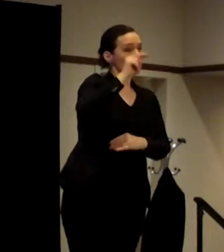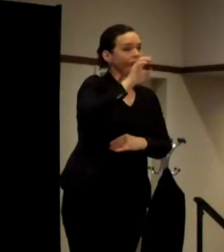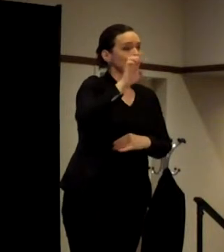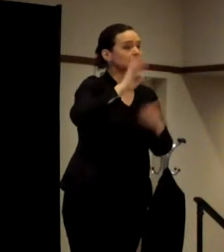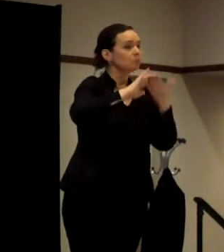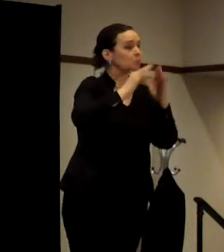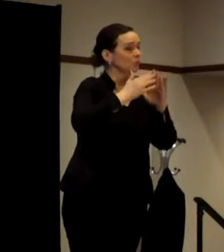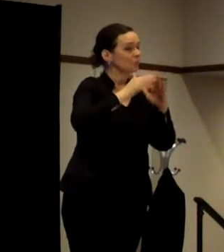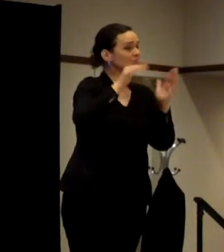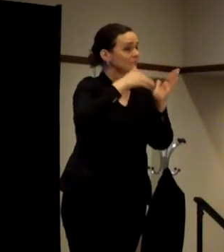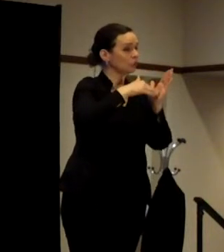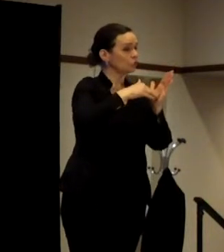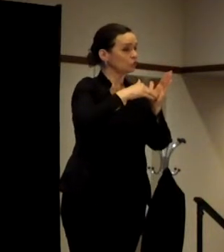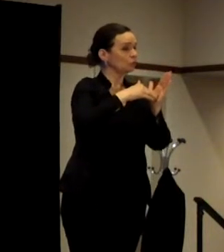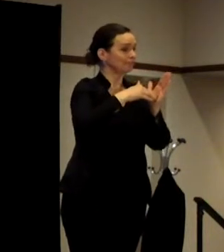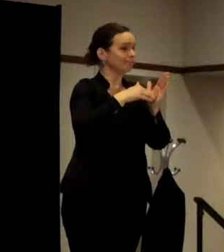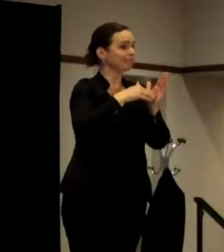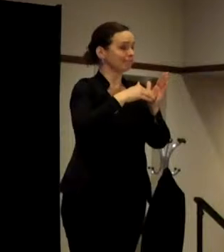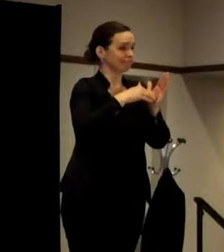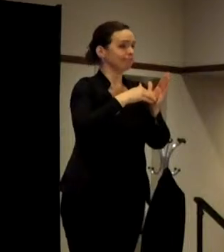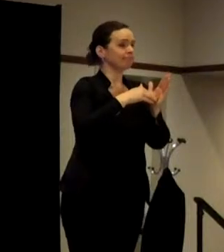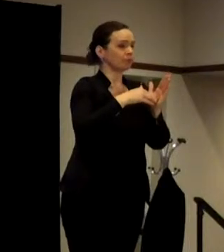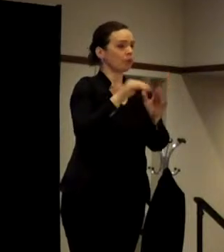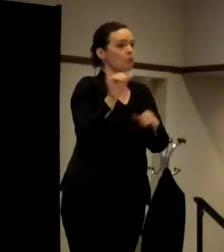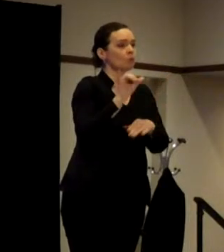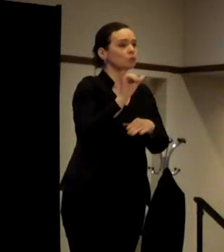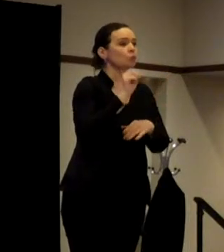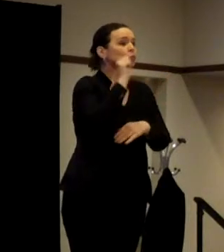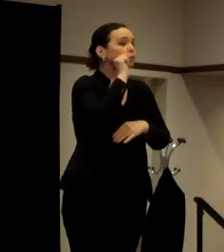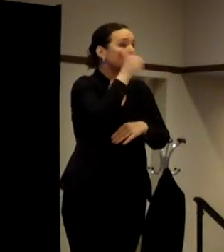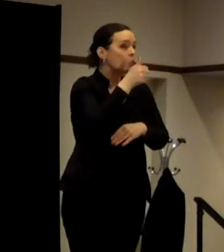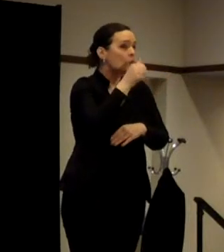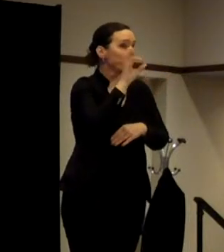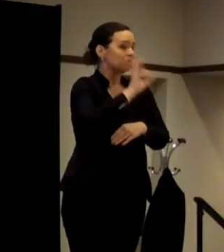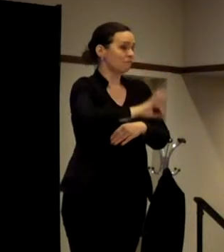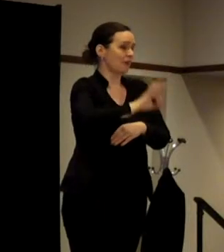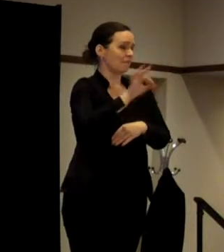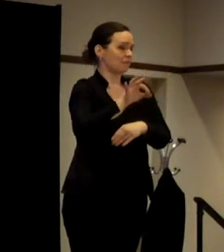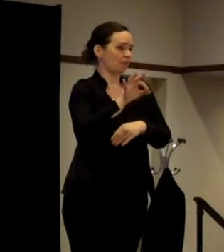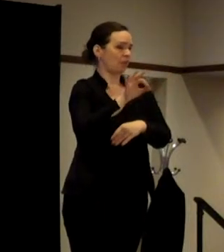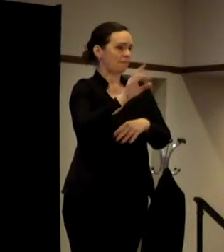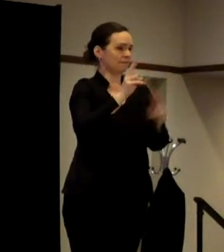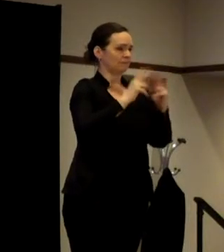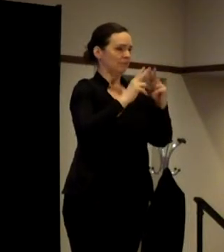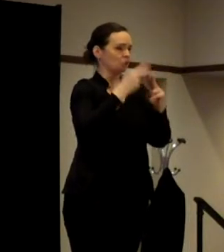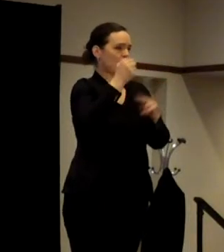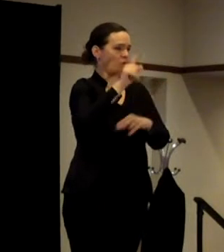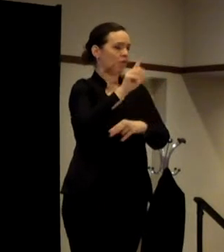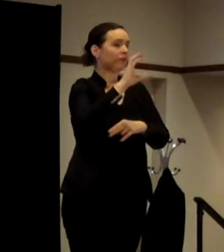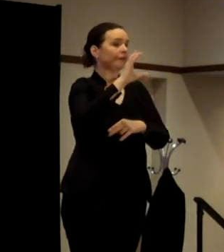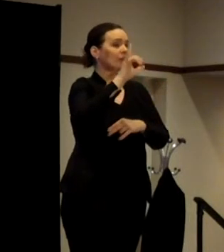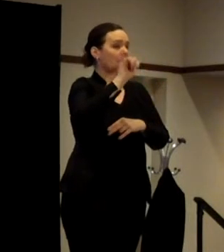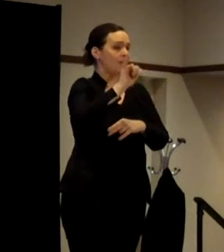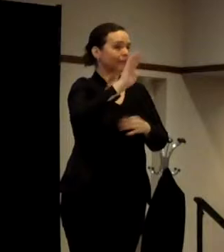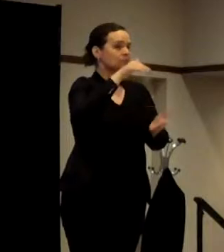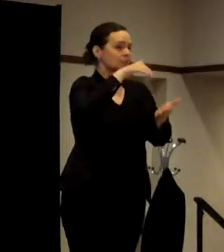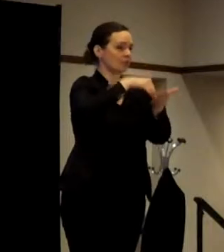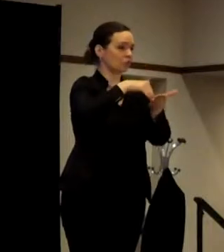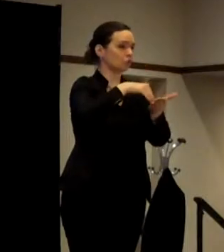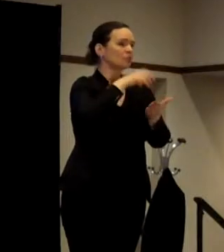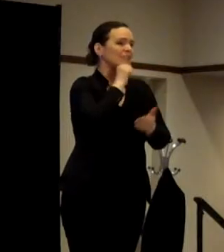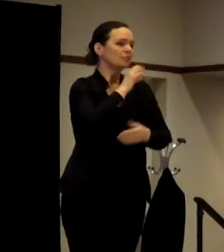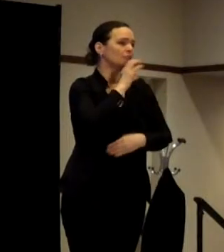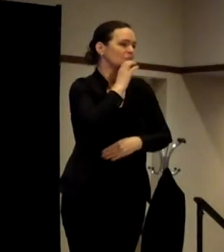Lafayette Community Center. In addition to that, school testing is going on. We've been testing